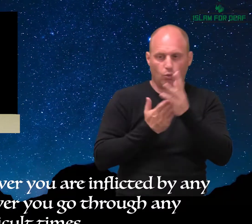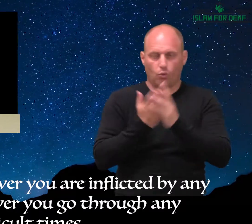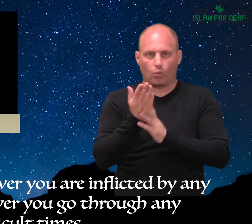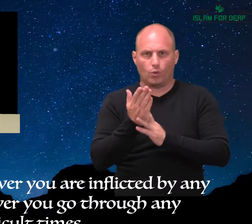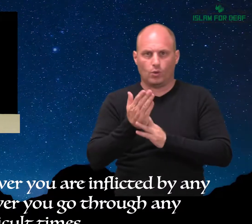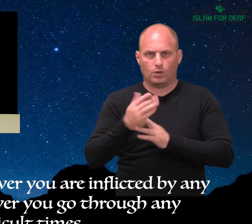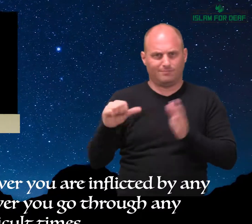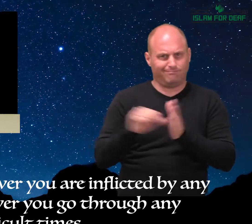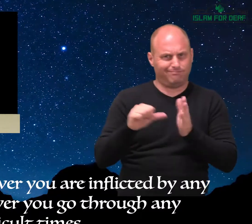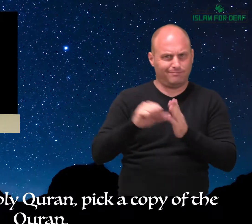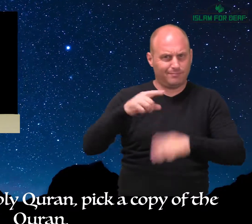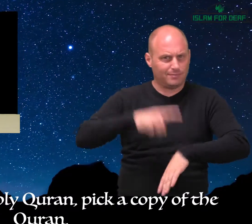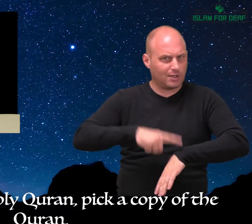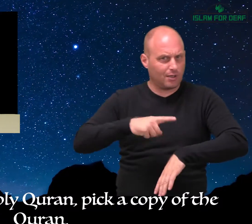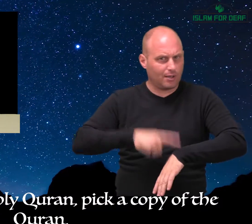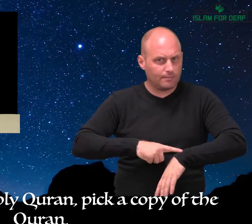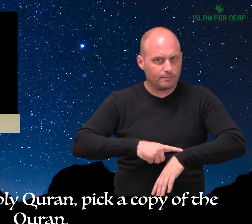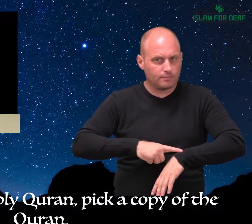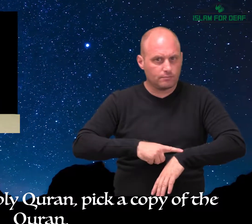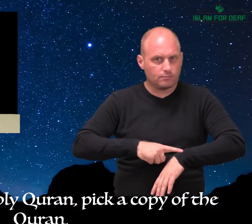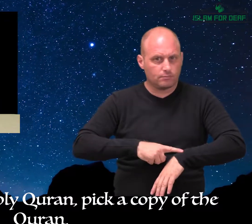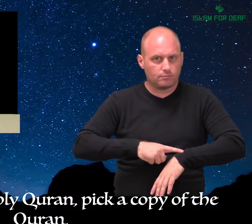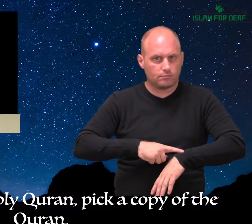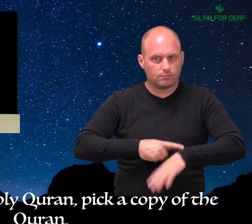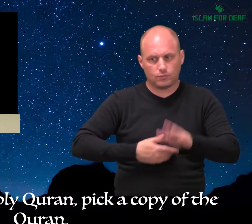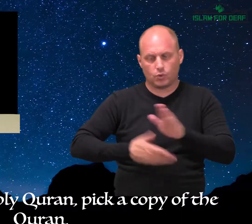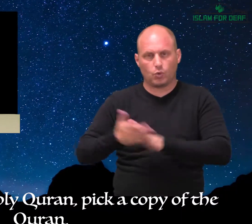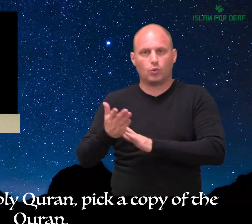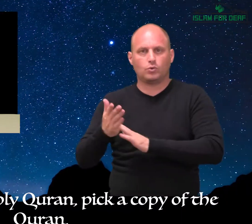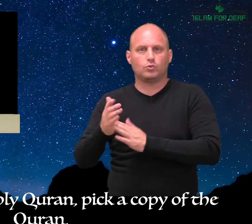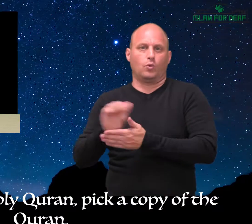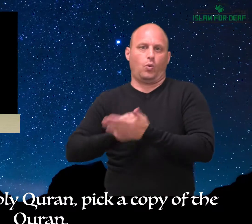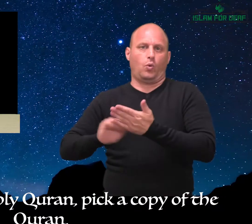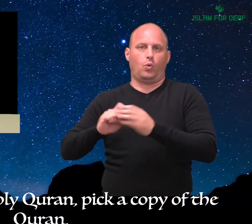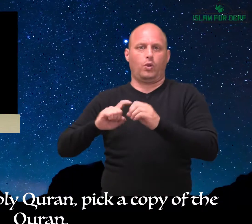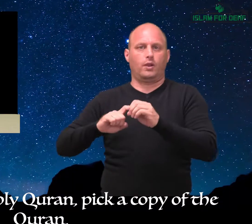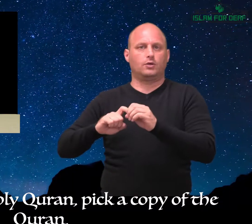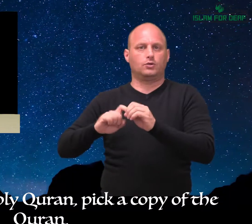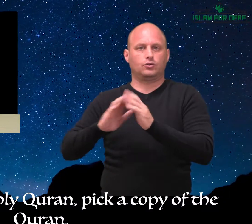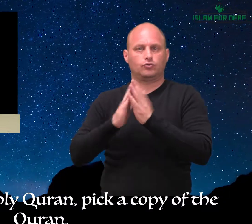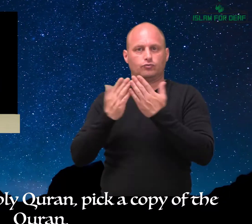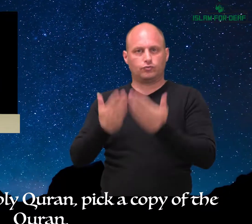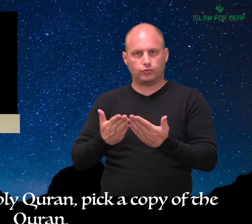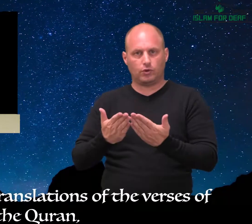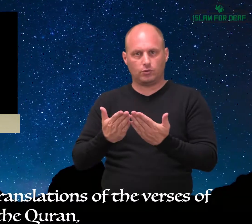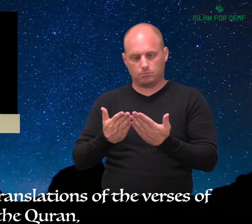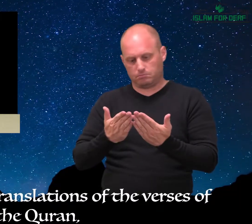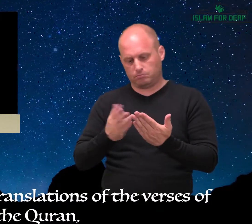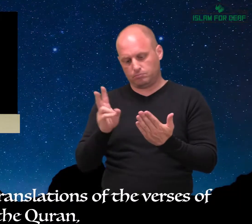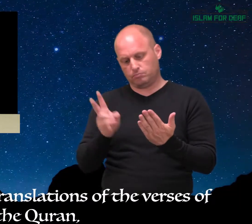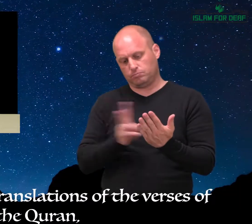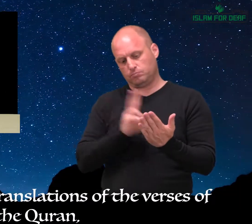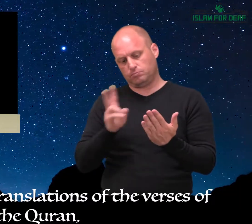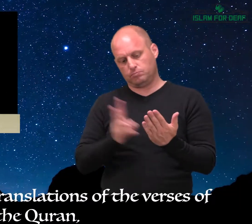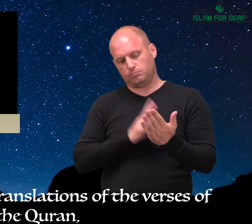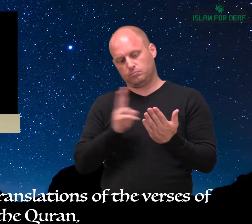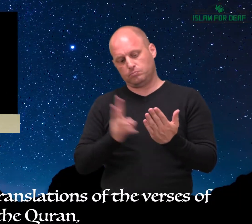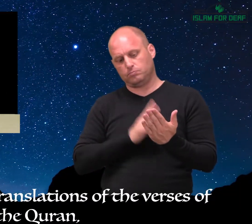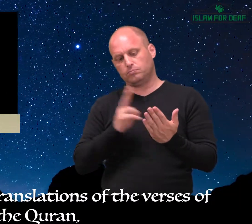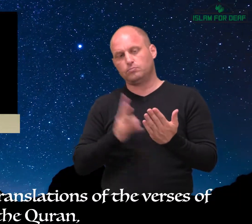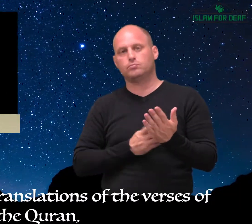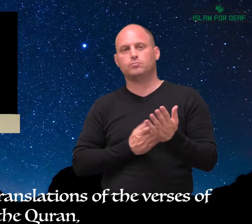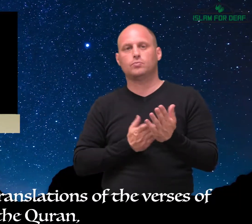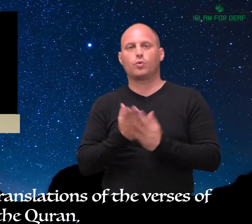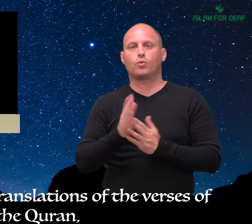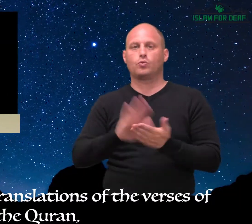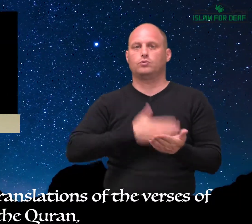difficult times, go back to the Holy Quran, pick a copy of the Quran, go through the